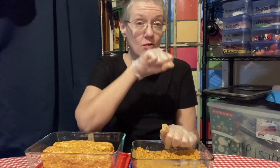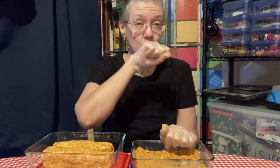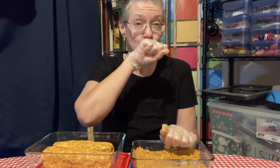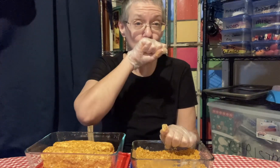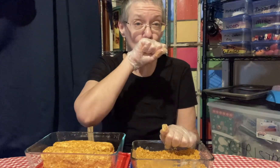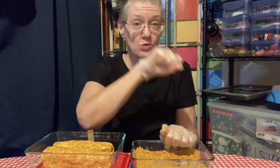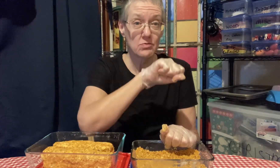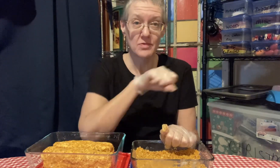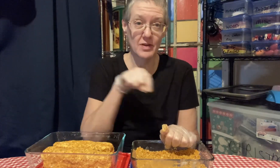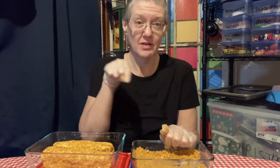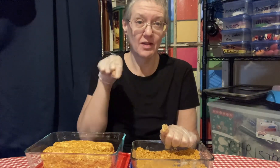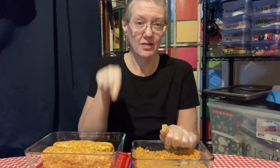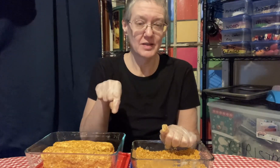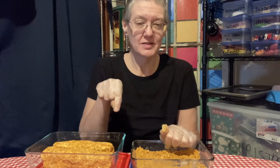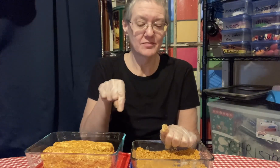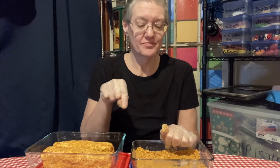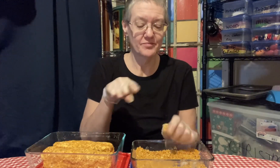Dale loves this stuff.